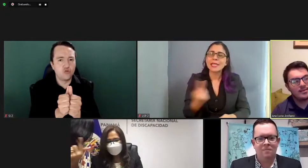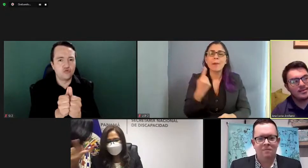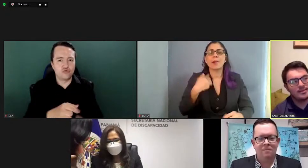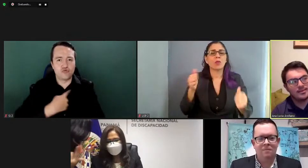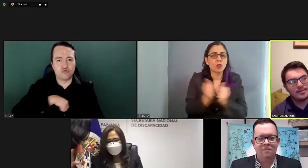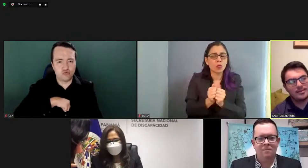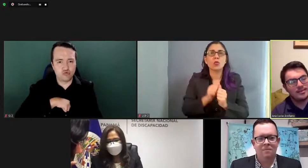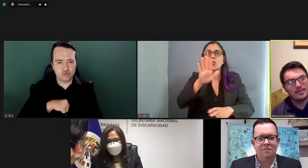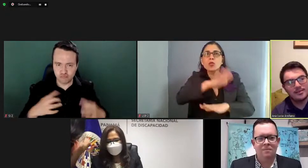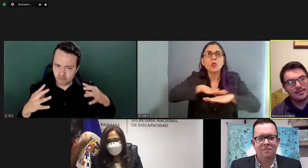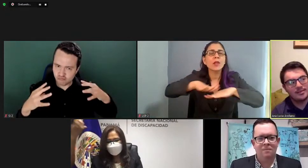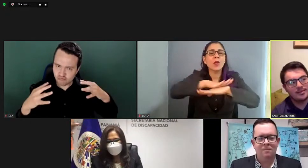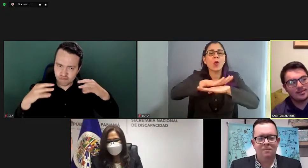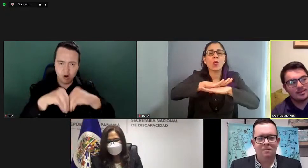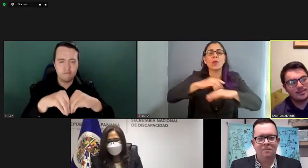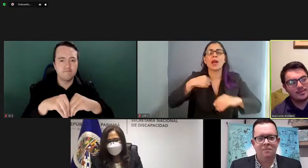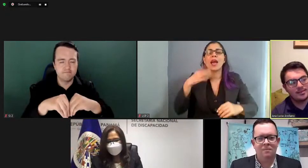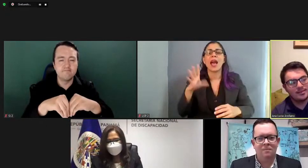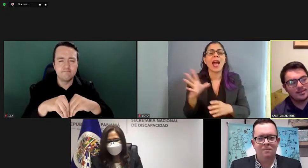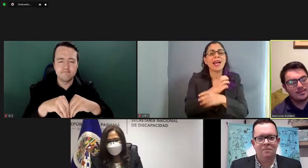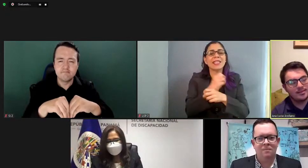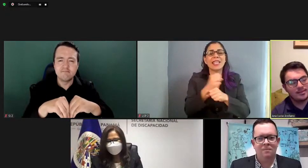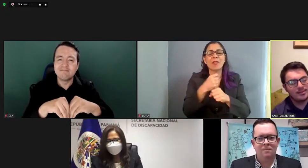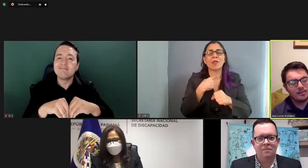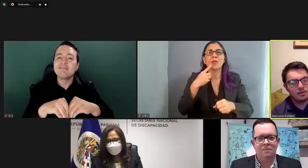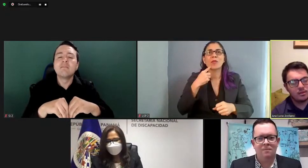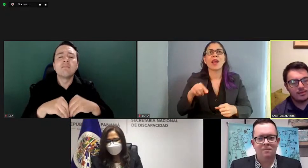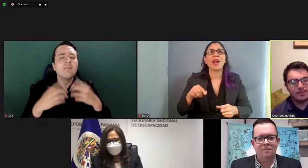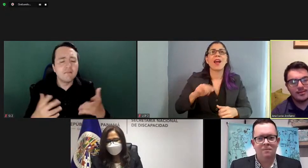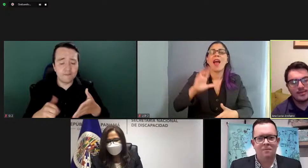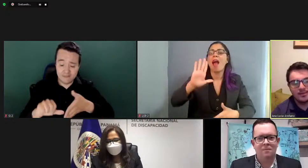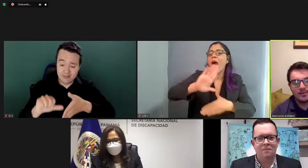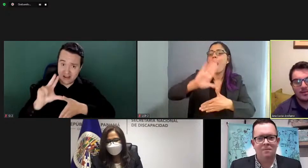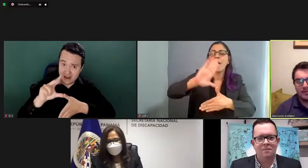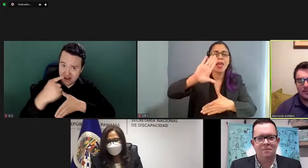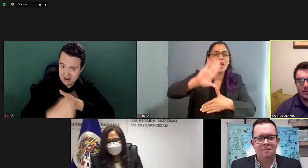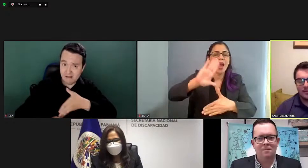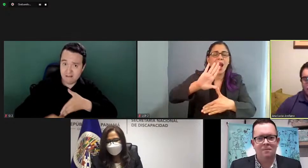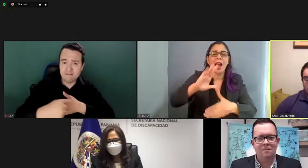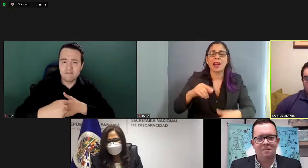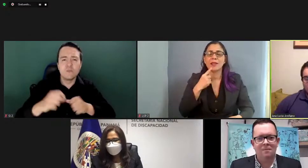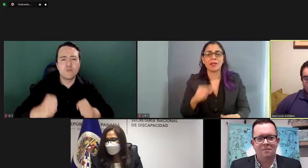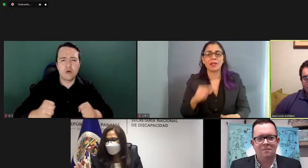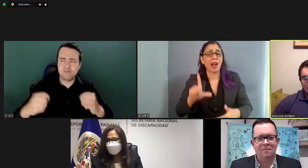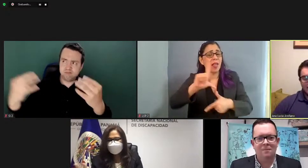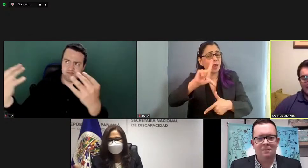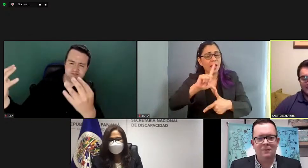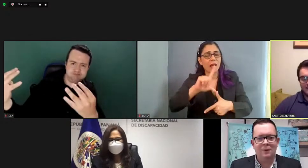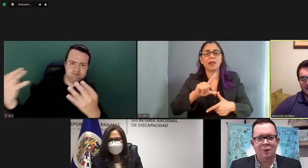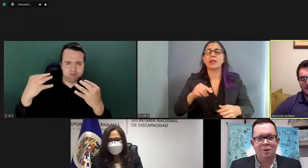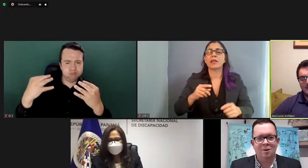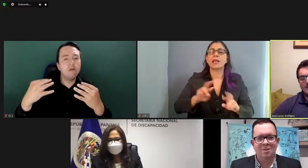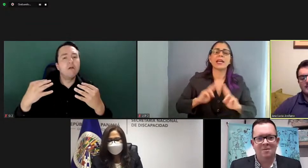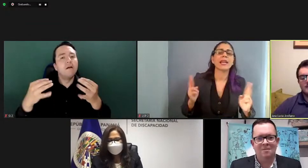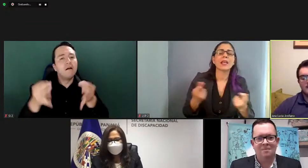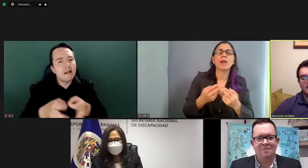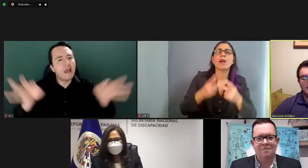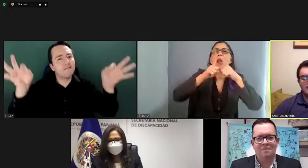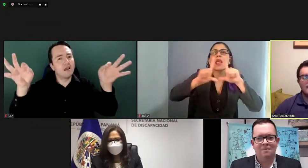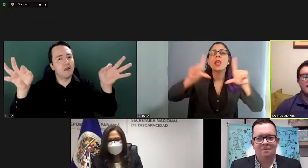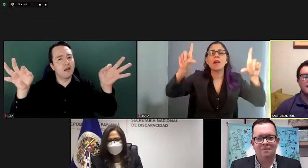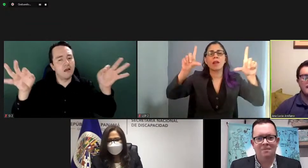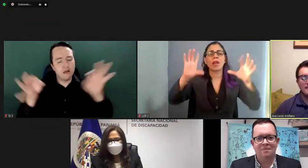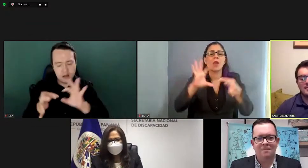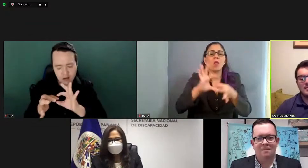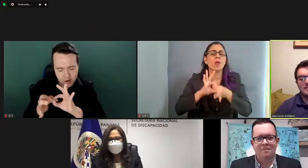us would be the basis of everything we do and making our latin america a region